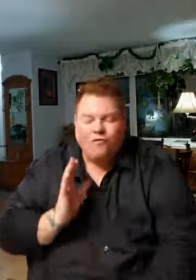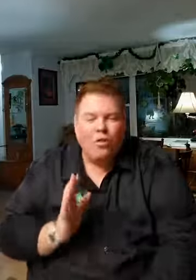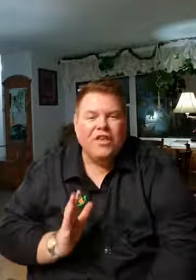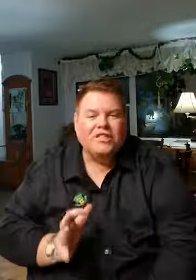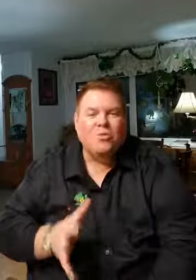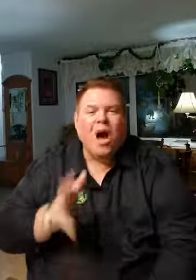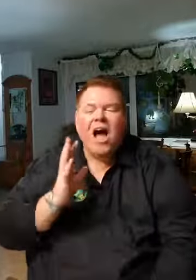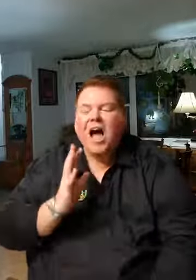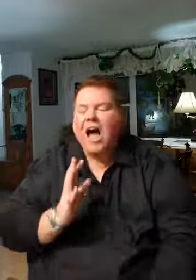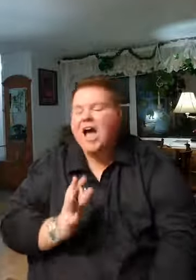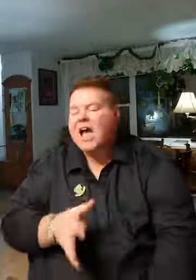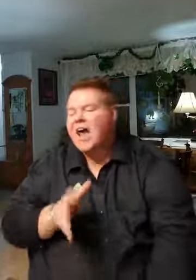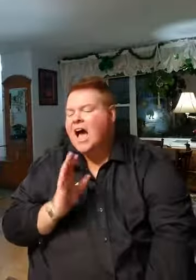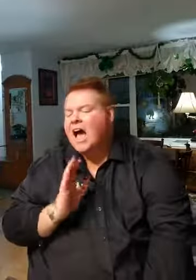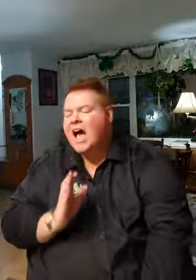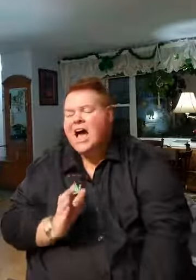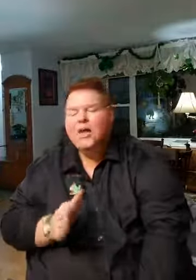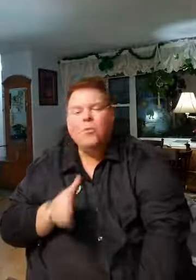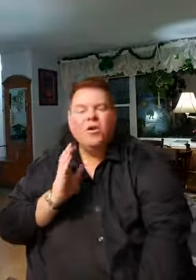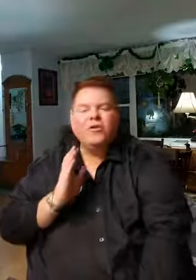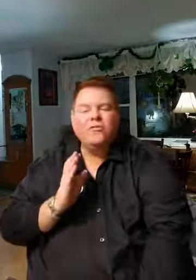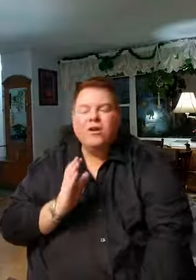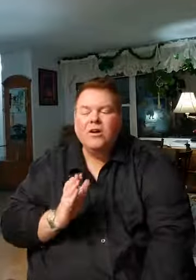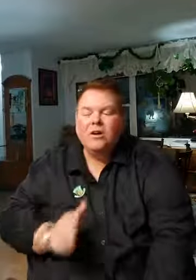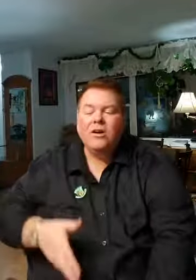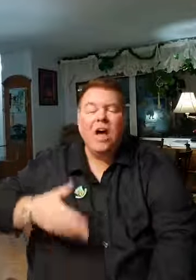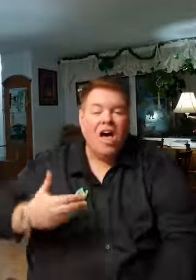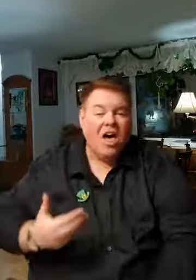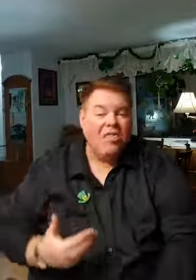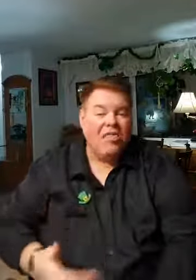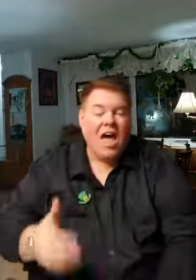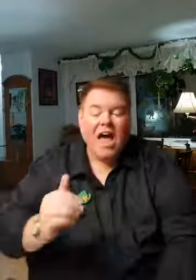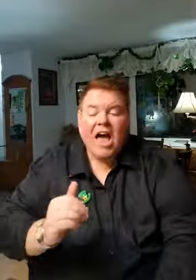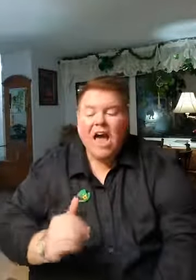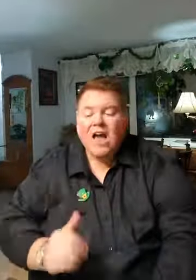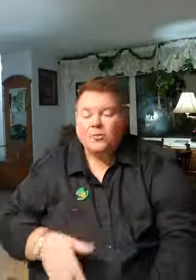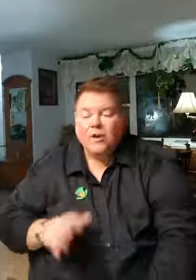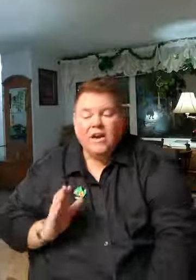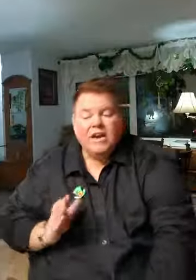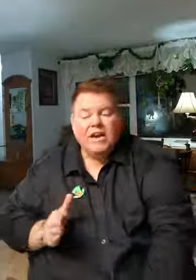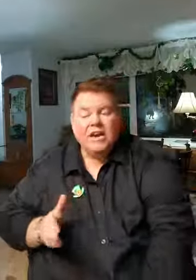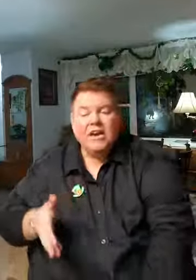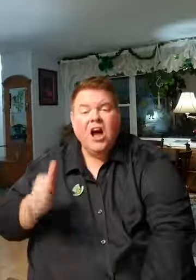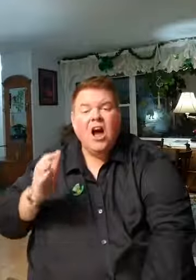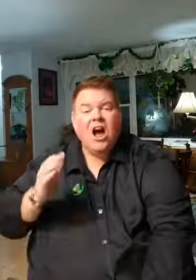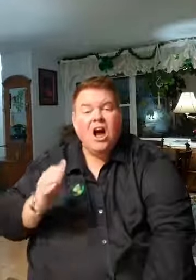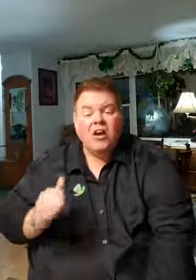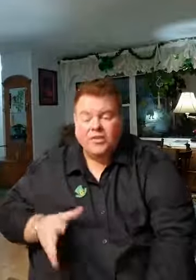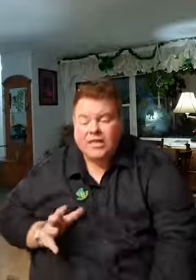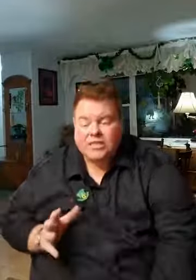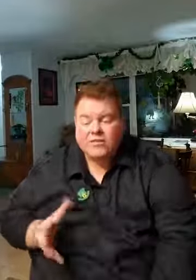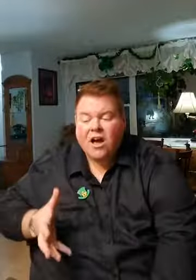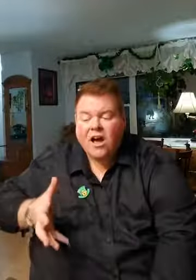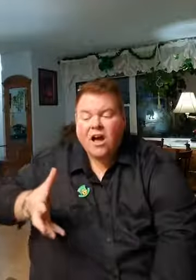This wide-eyed wanderer that we got this